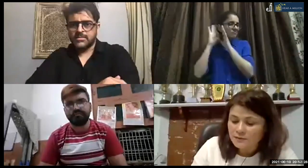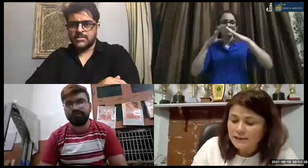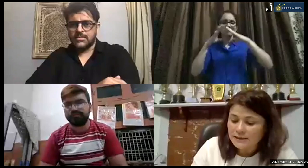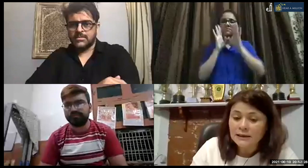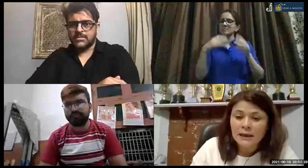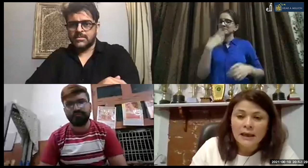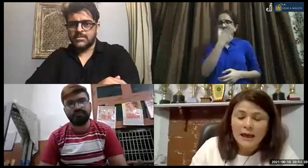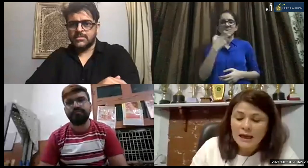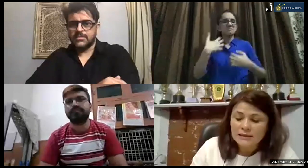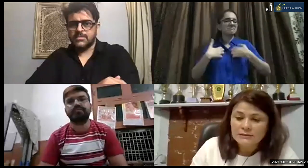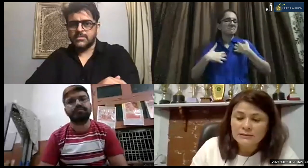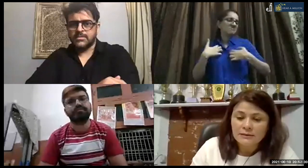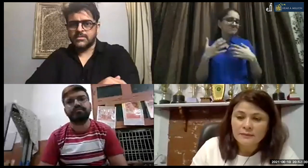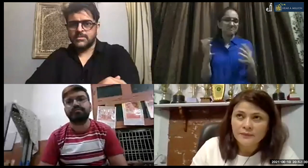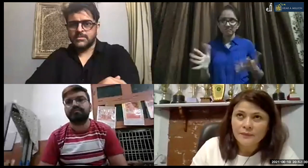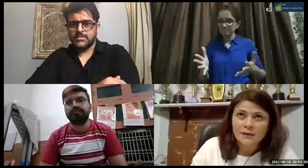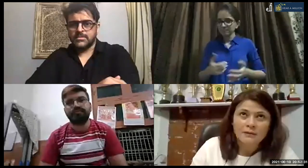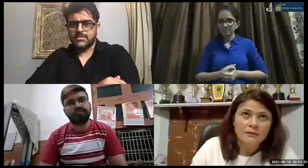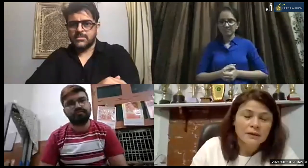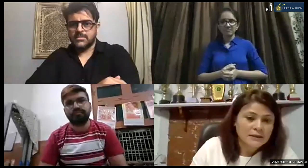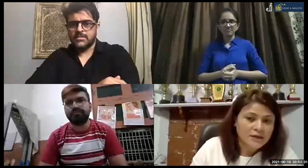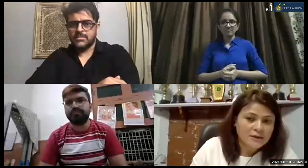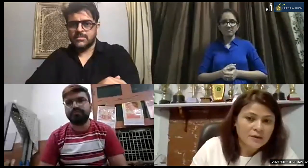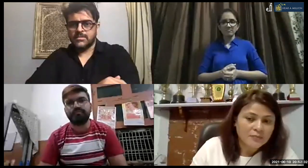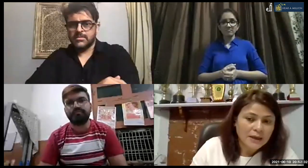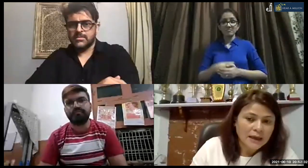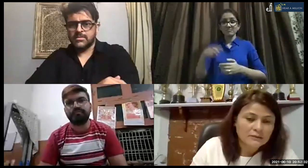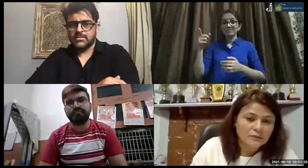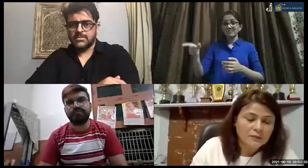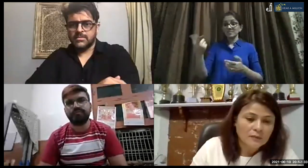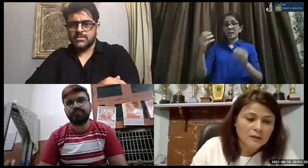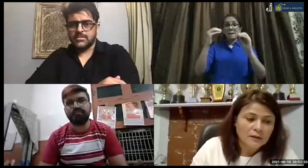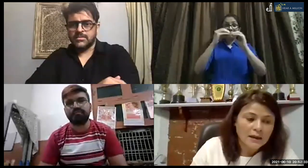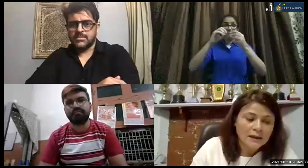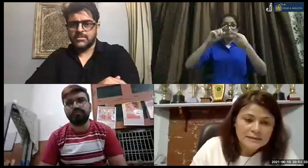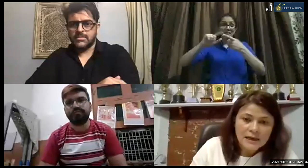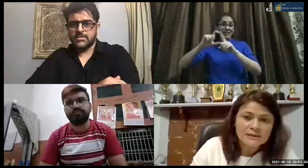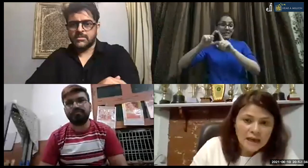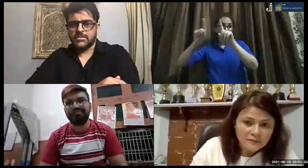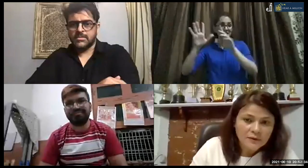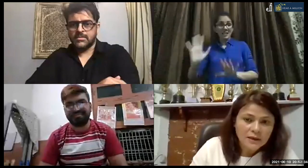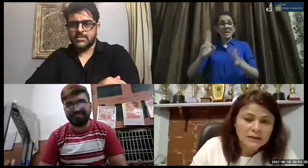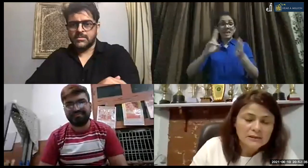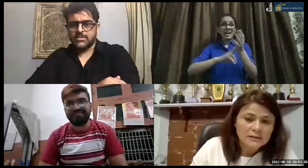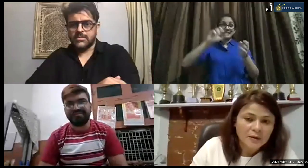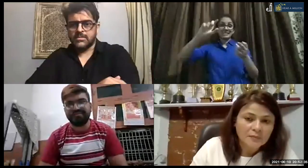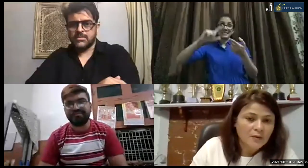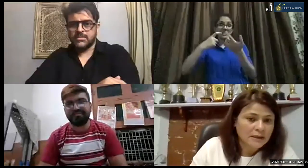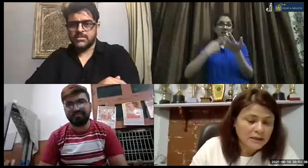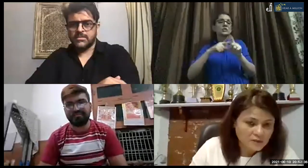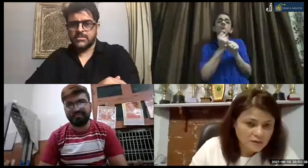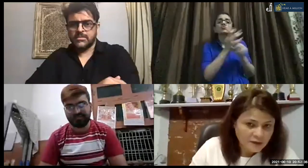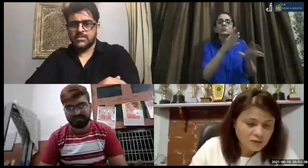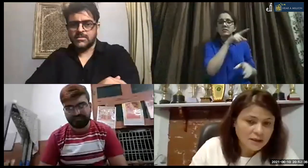and all those things. And in the general BEd, what NCERT advocate is a paper